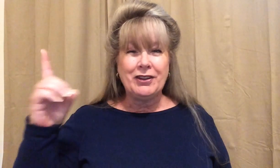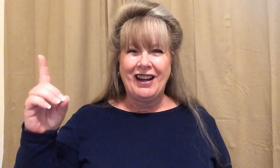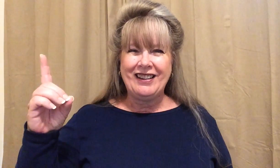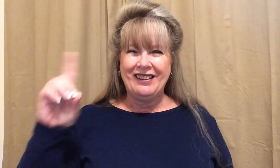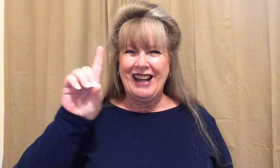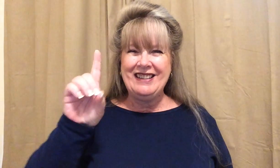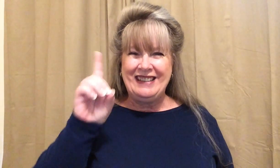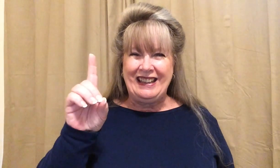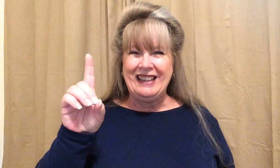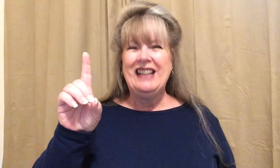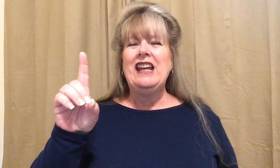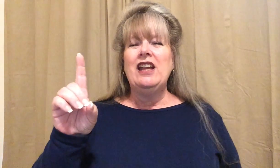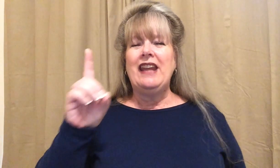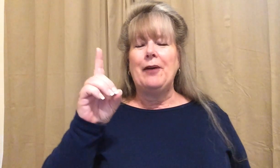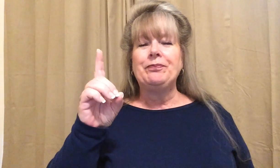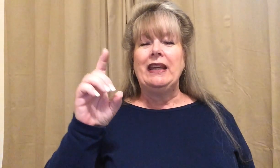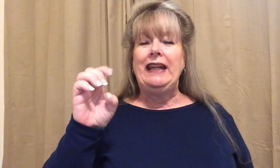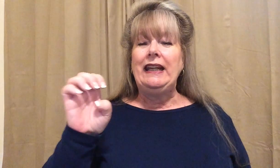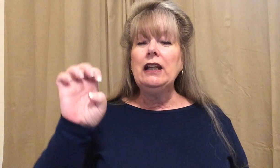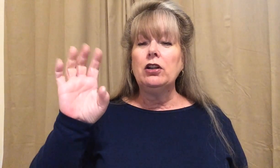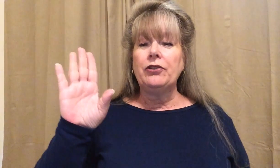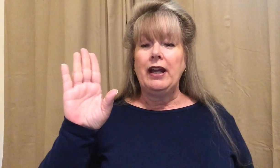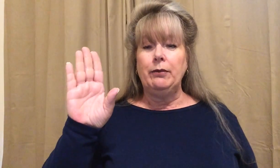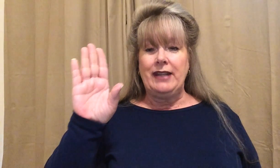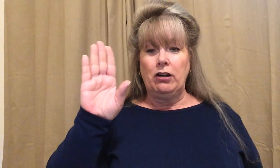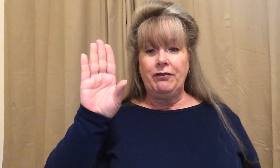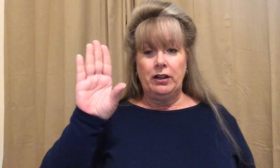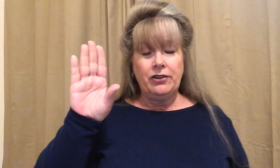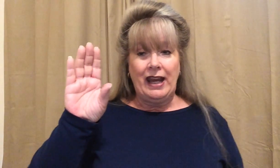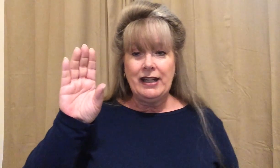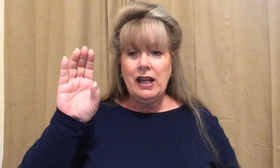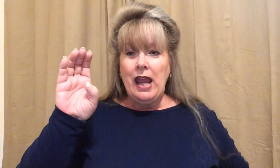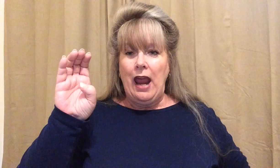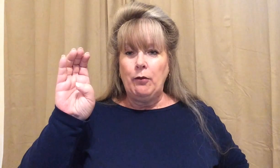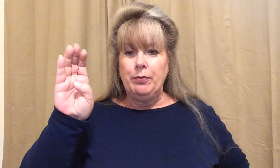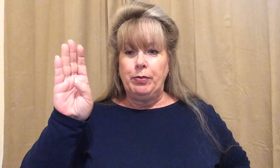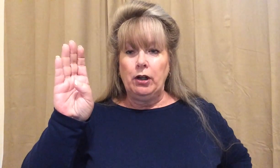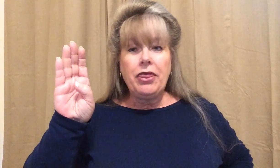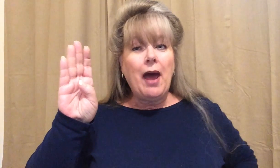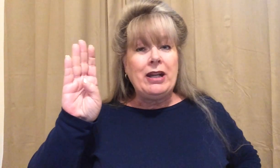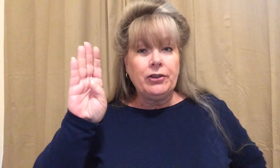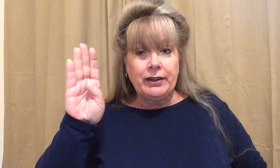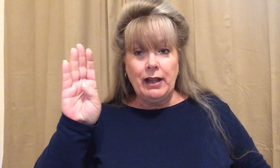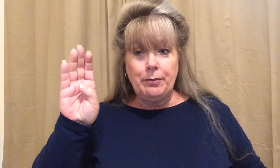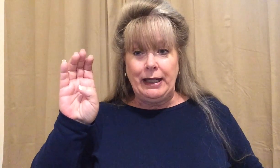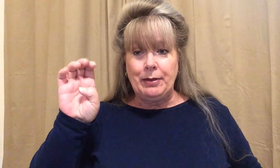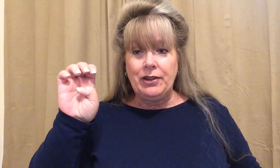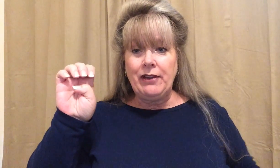duck, okay? D. Now, E looks like we take our fingers again, and we bring our thumb in just like the letter B, but this time we're